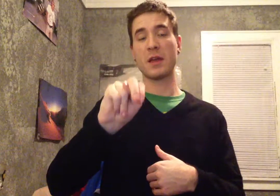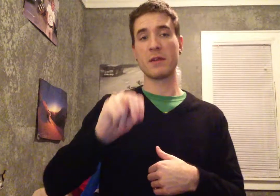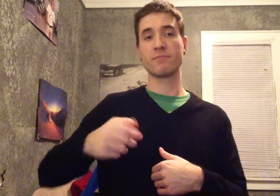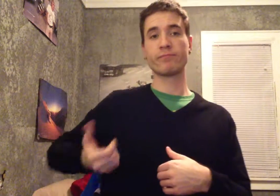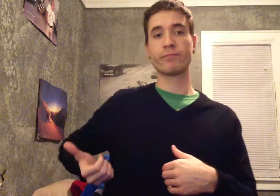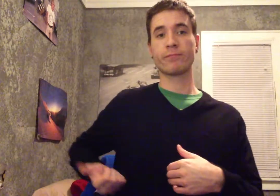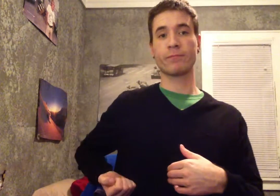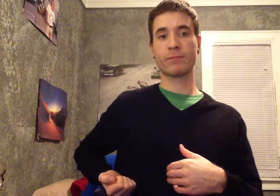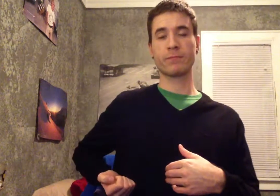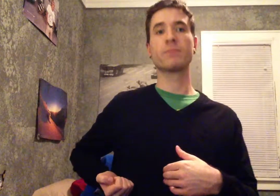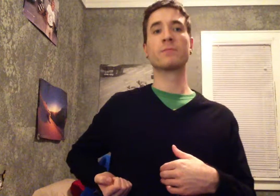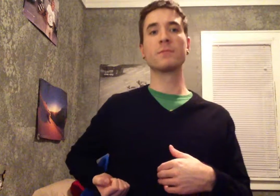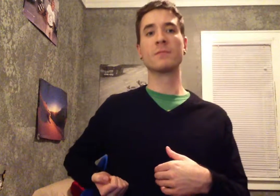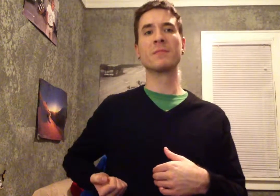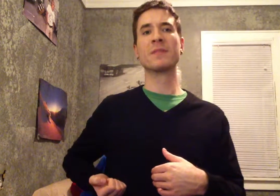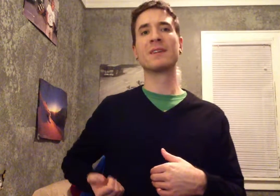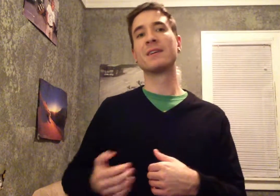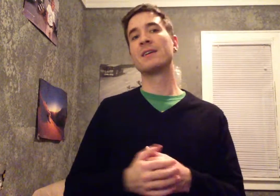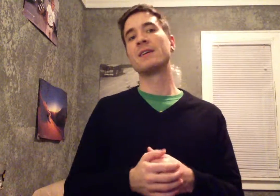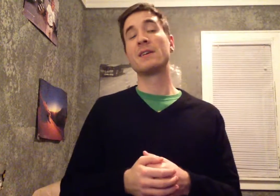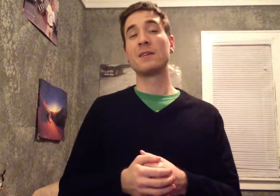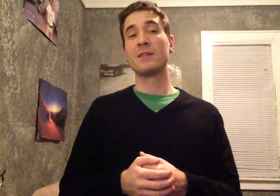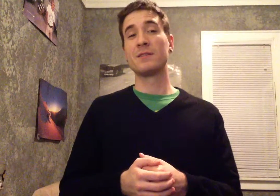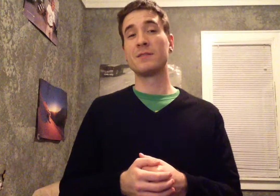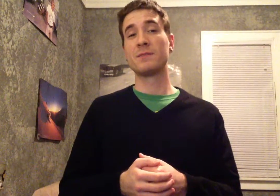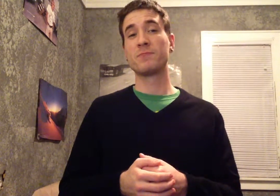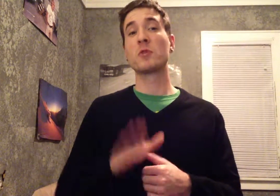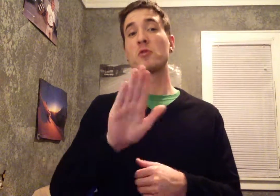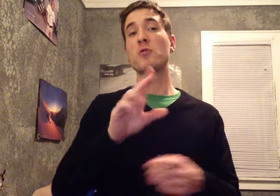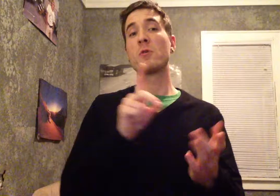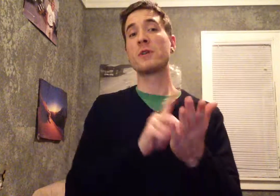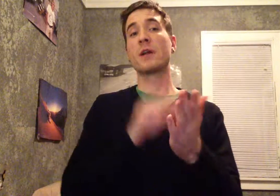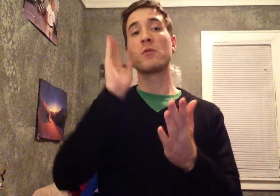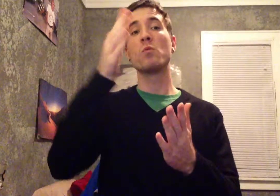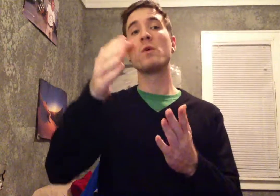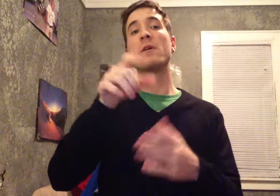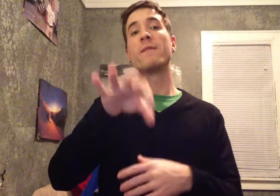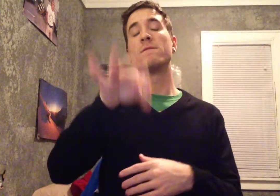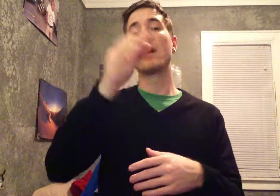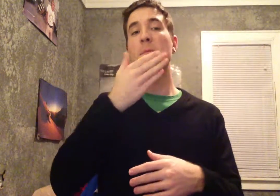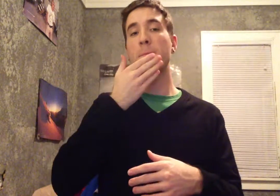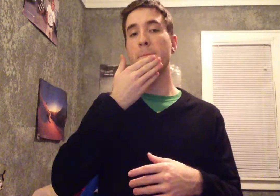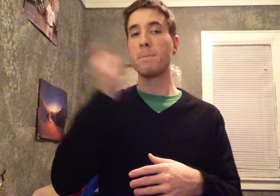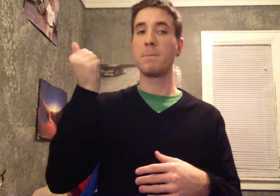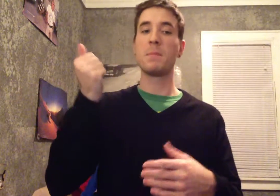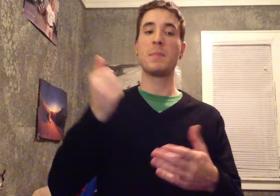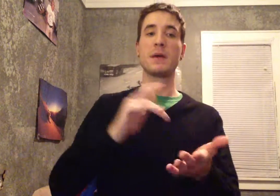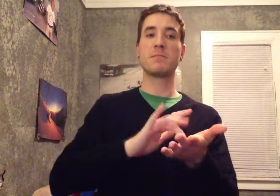control. If you experience any side effects, it's important to talk to your doctor. Often,